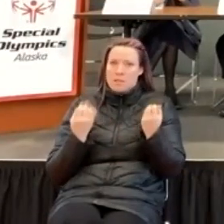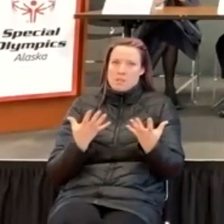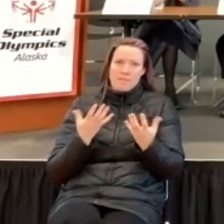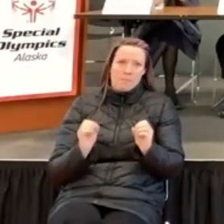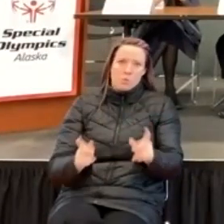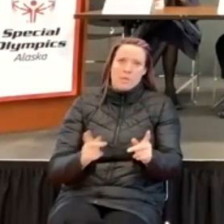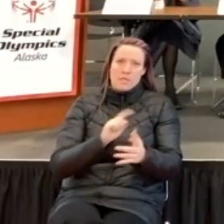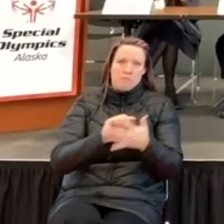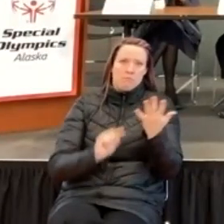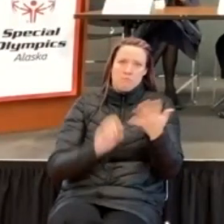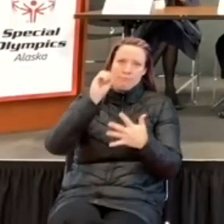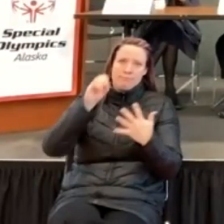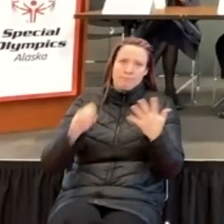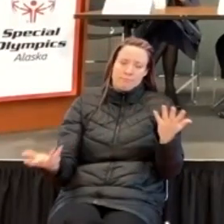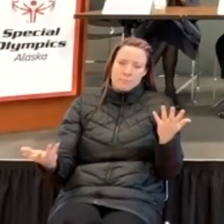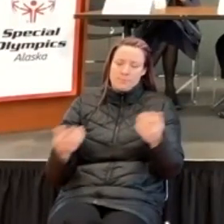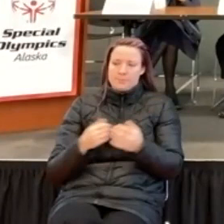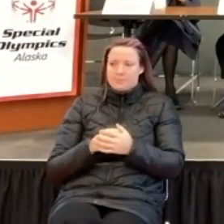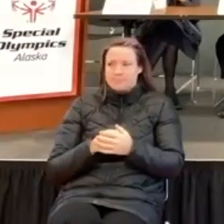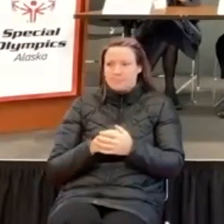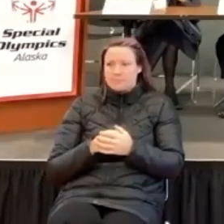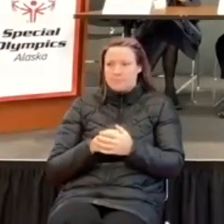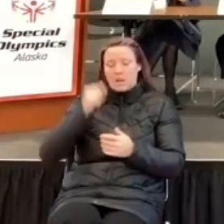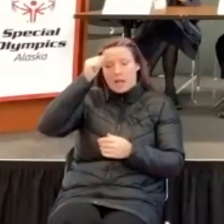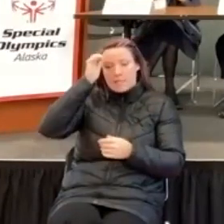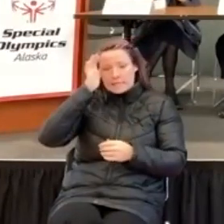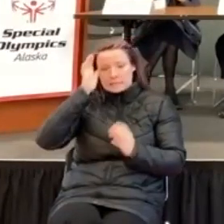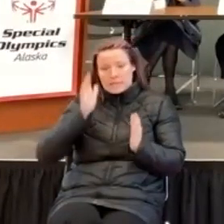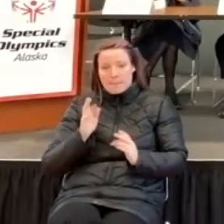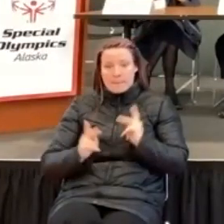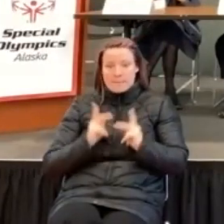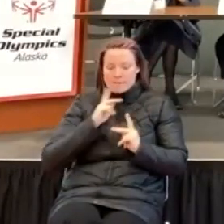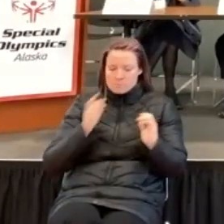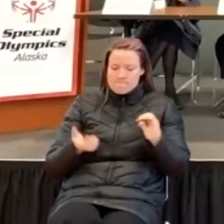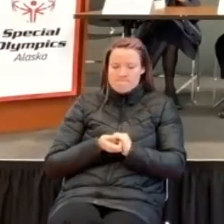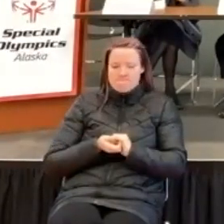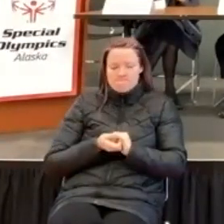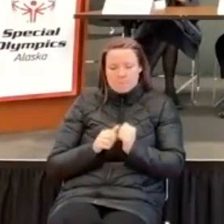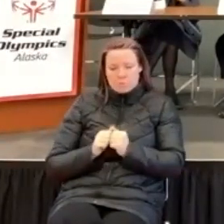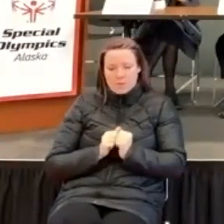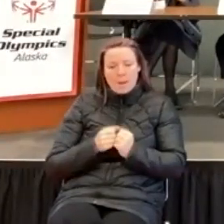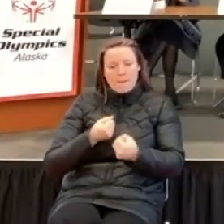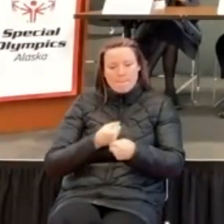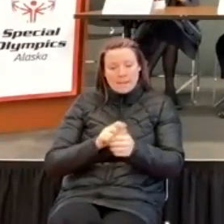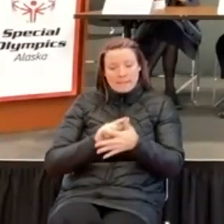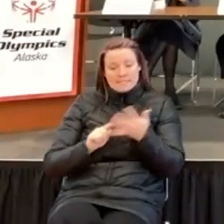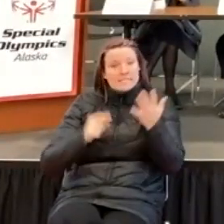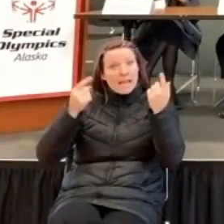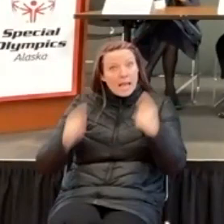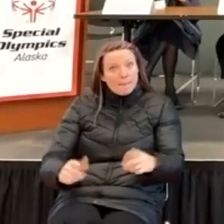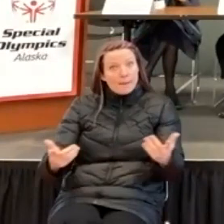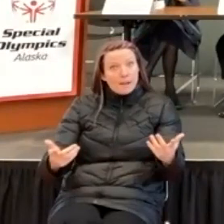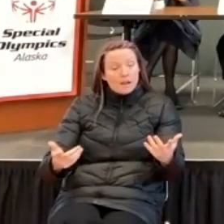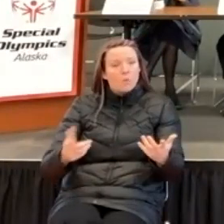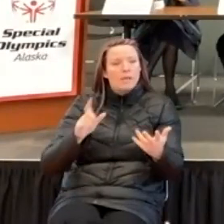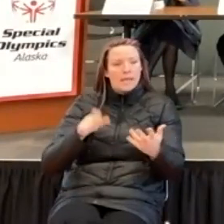people. And we, as Alaskans, can band together and make these things happen so that we